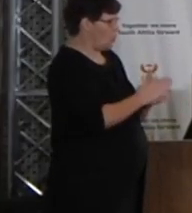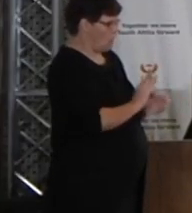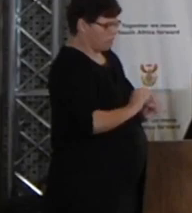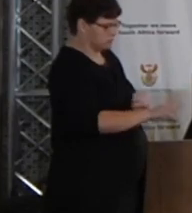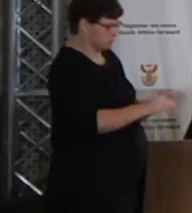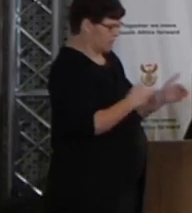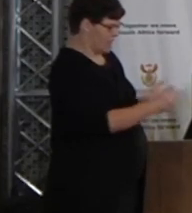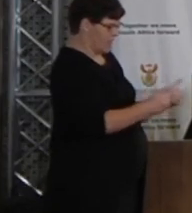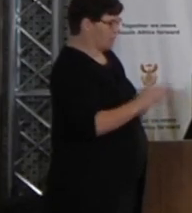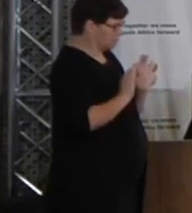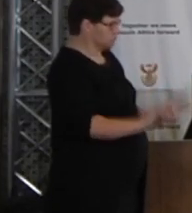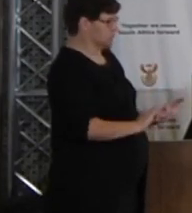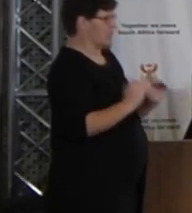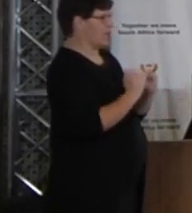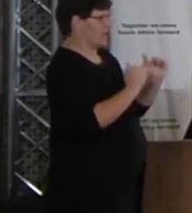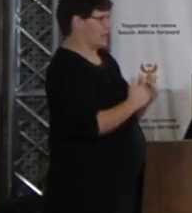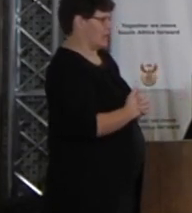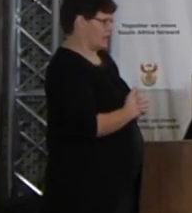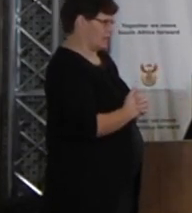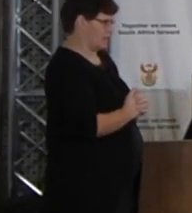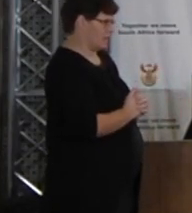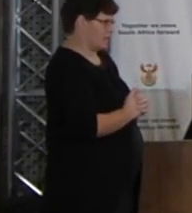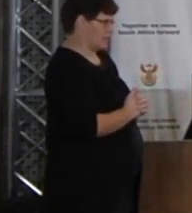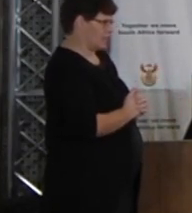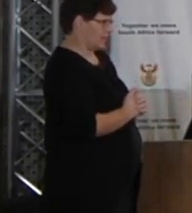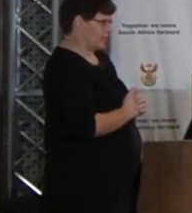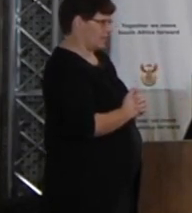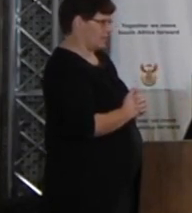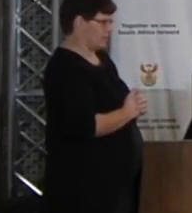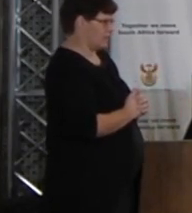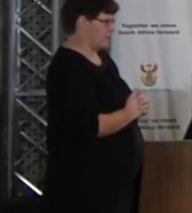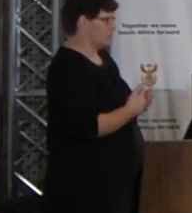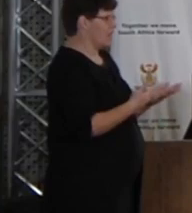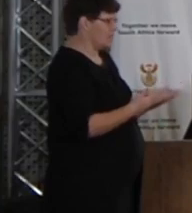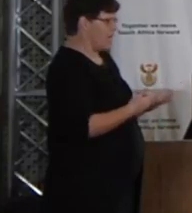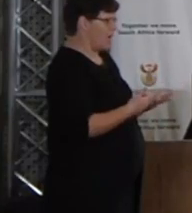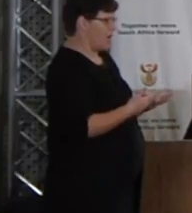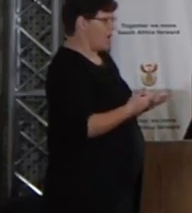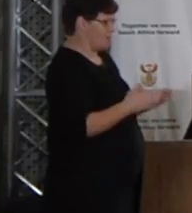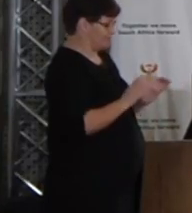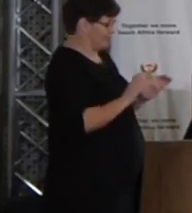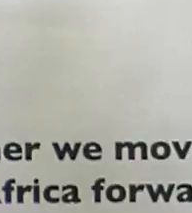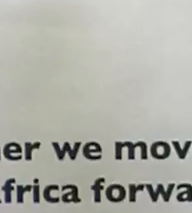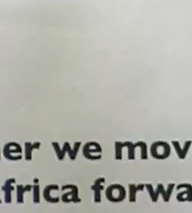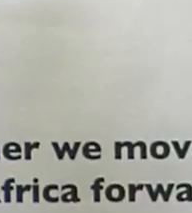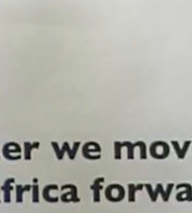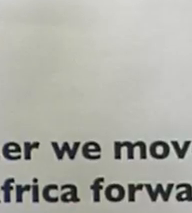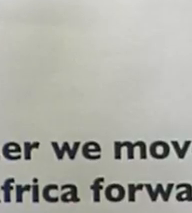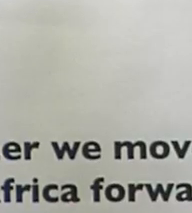distribute evenly and equitably? Okay. I'm paraphrasing. Thank you. The command center has